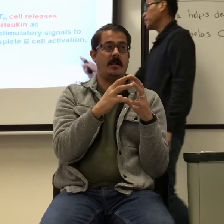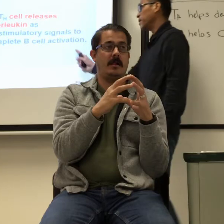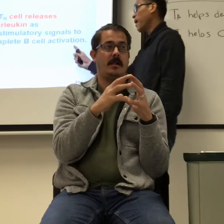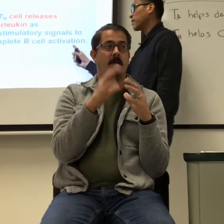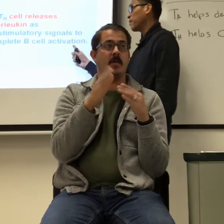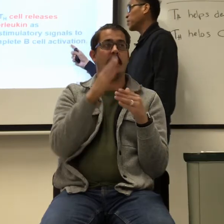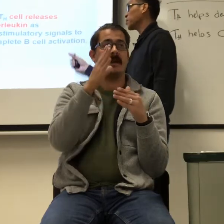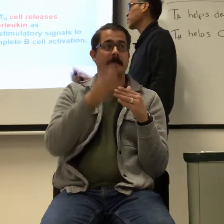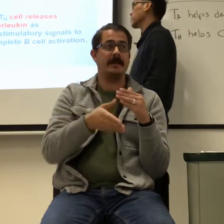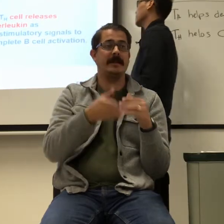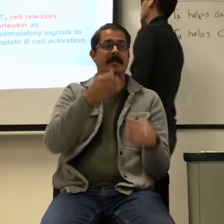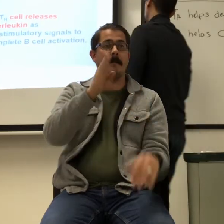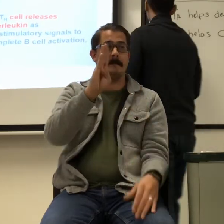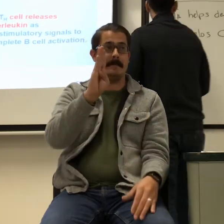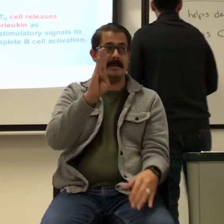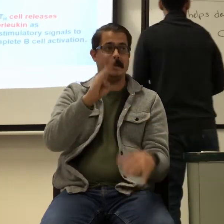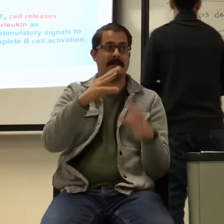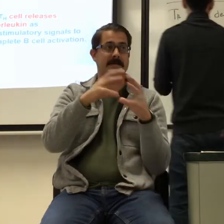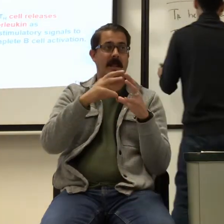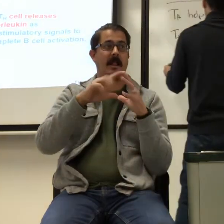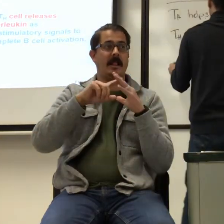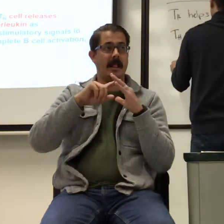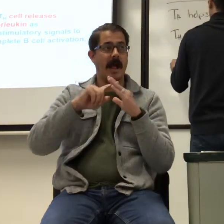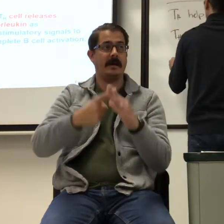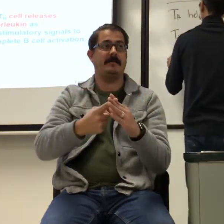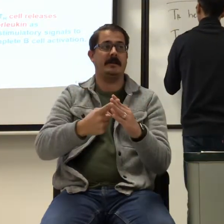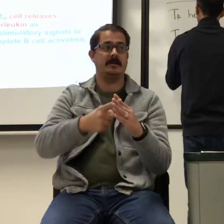completes the B cell activation.